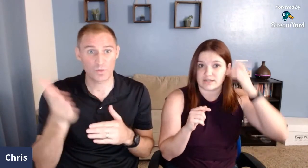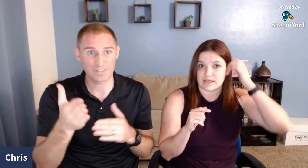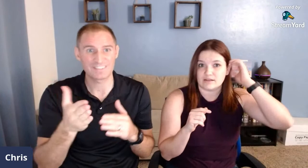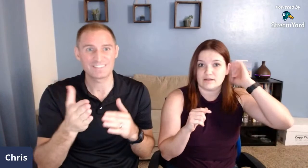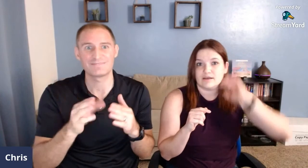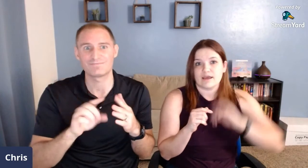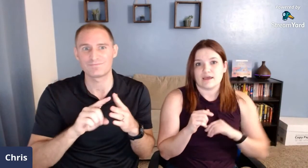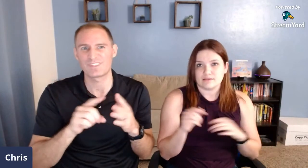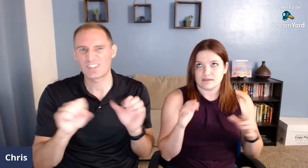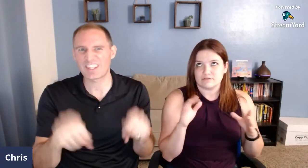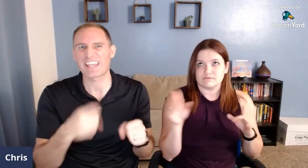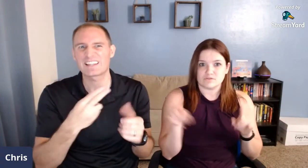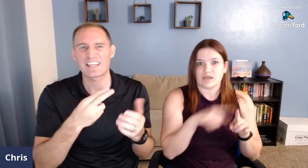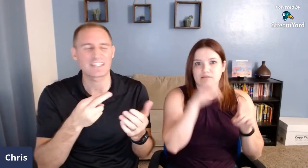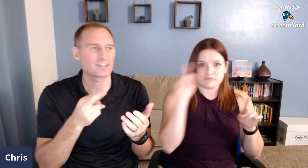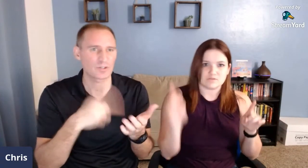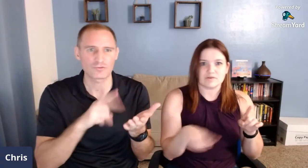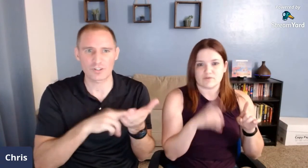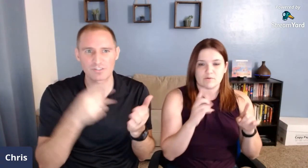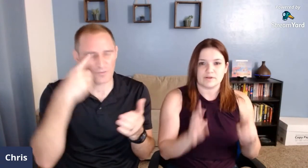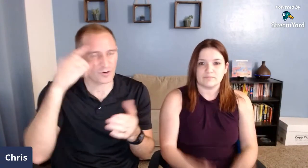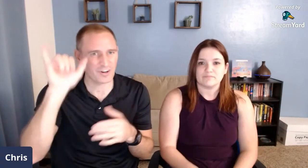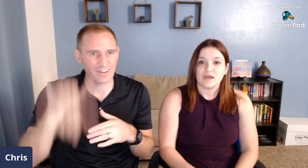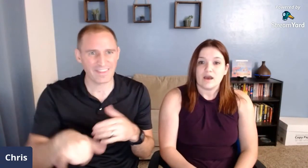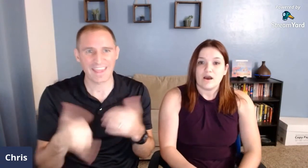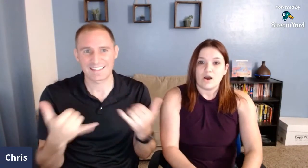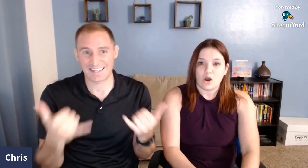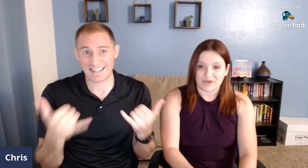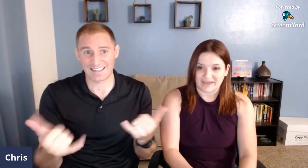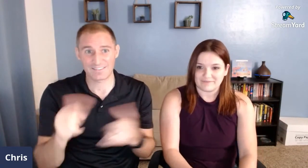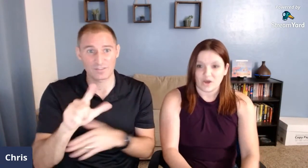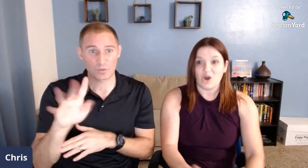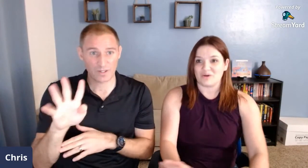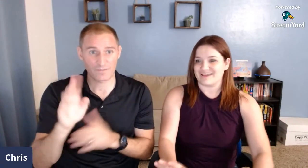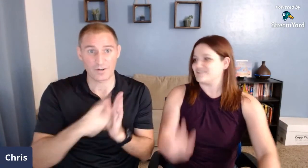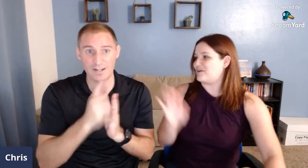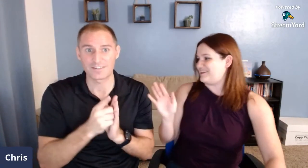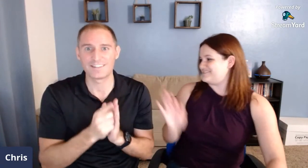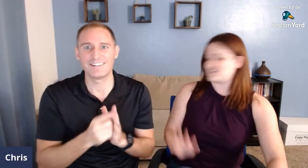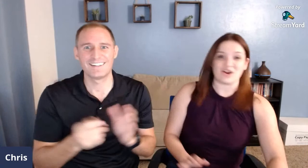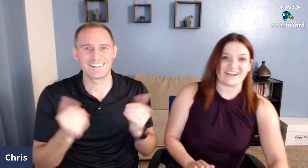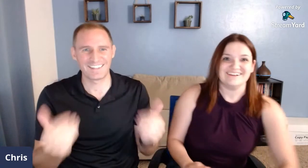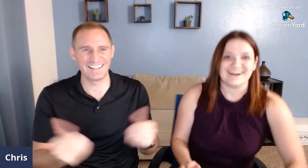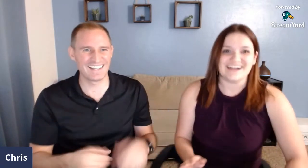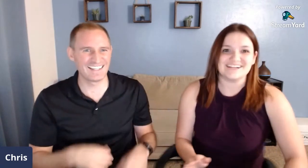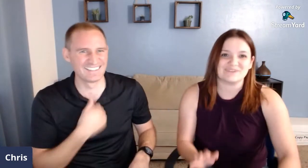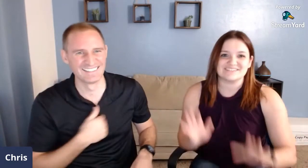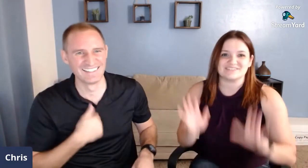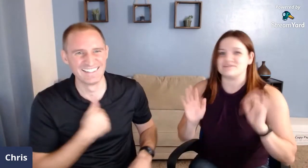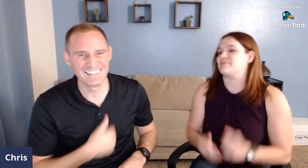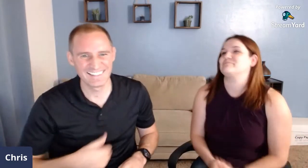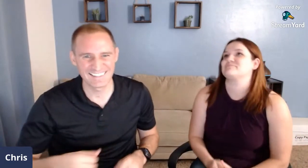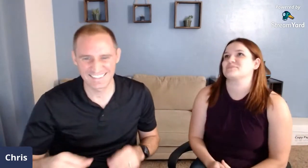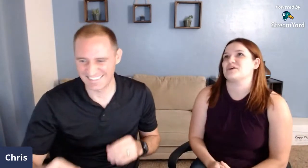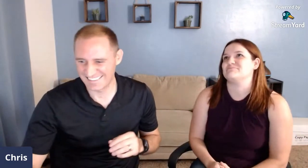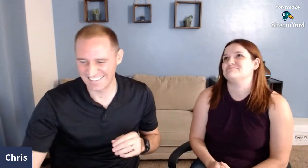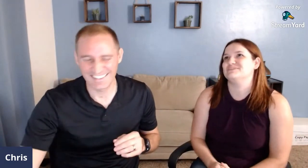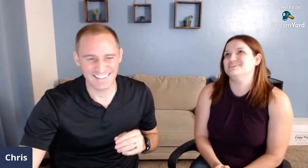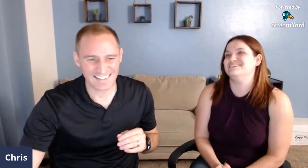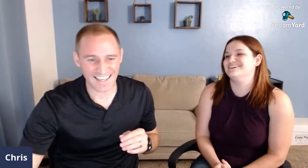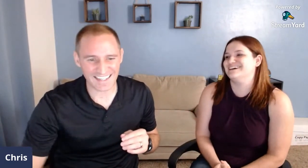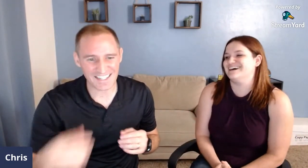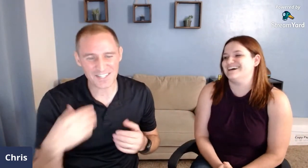launch tonight. And then, so yeah, the 24-hour window. Okay, go ahead. Sorry, I just wanted to, yeah, go